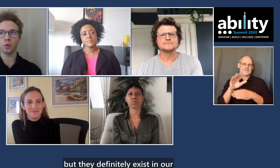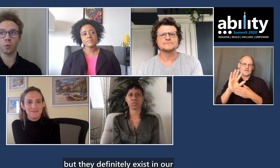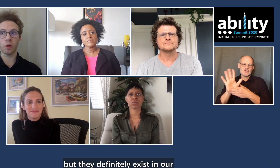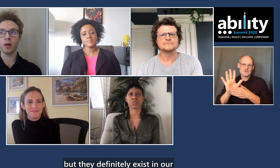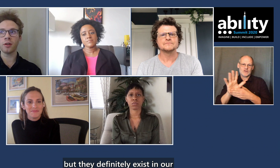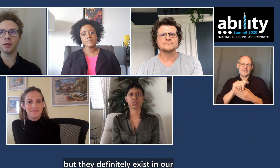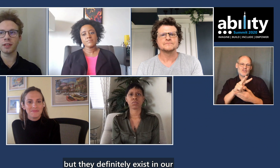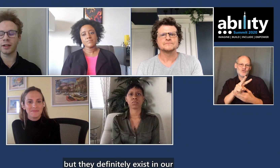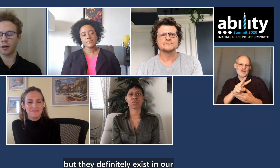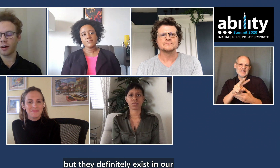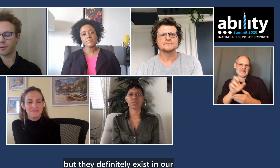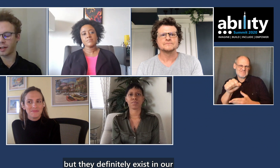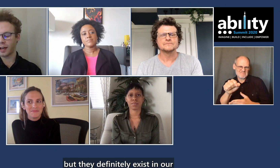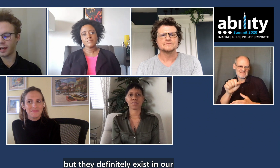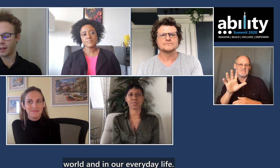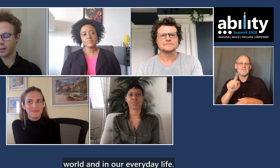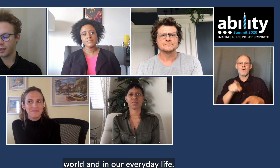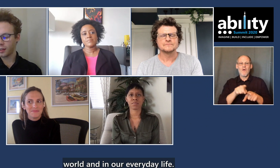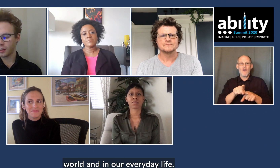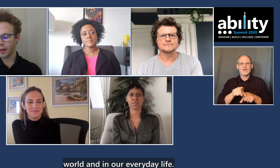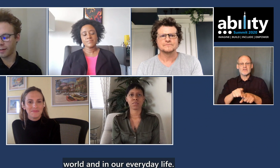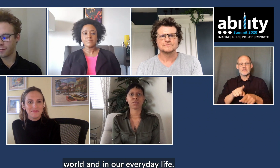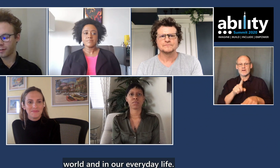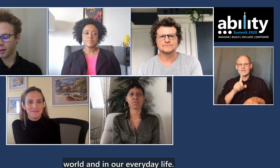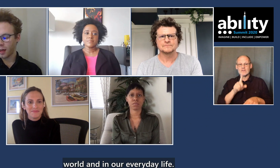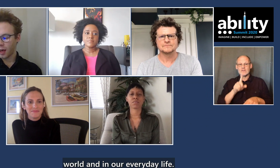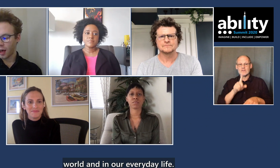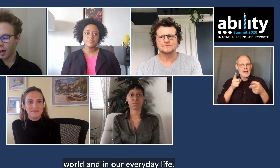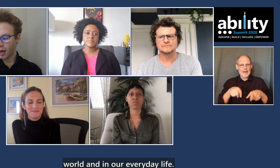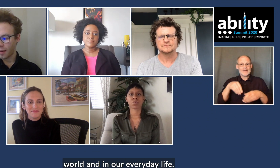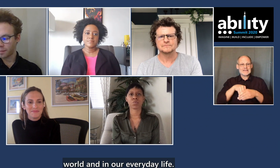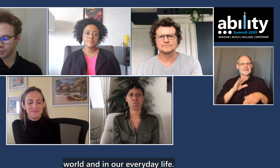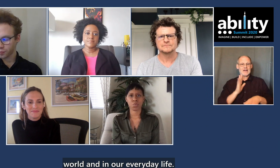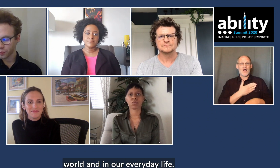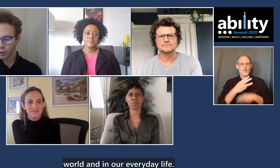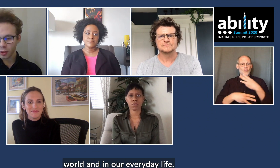in our world and in our everyday life.